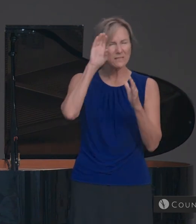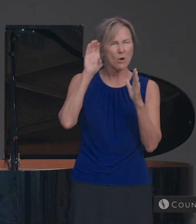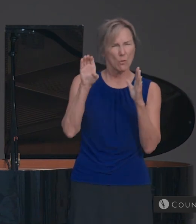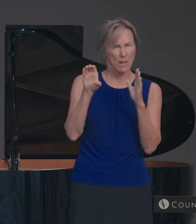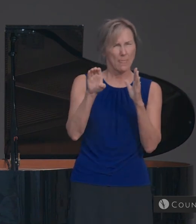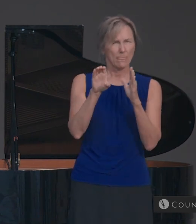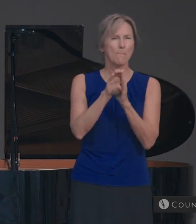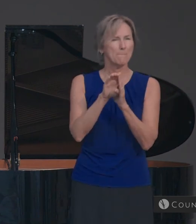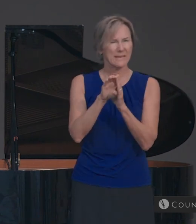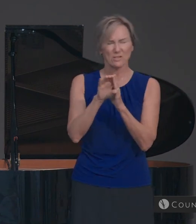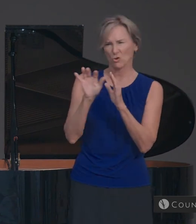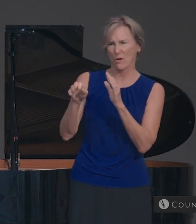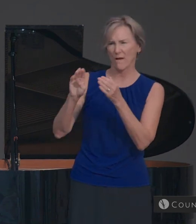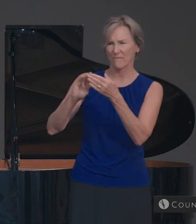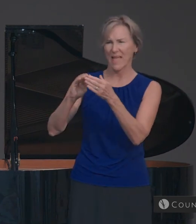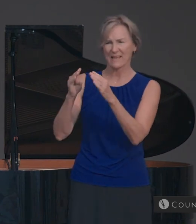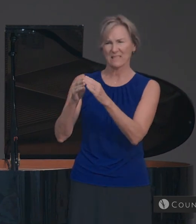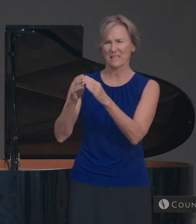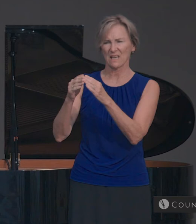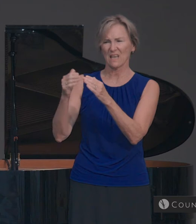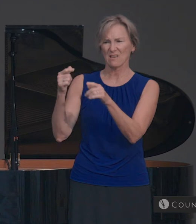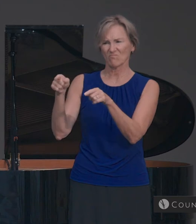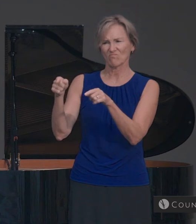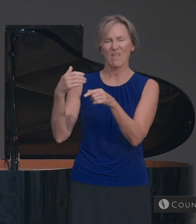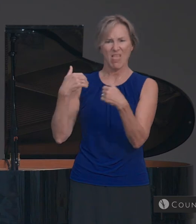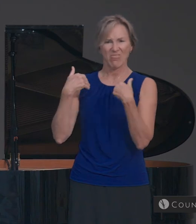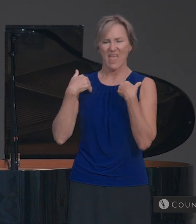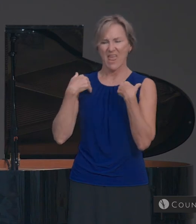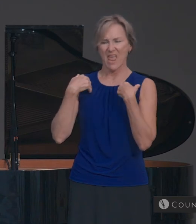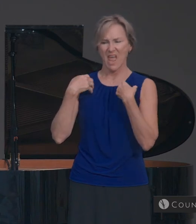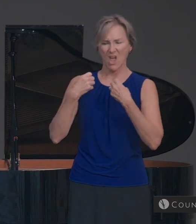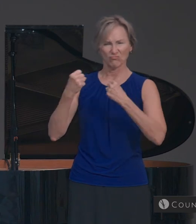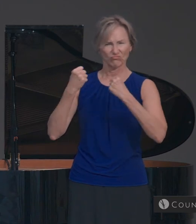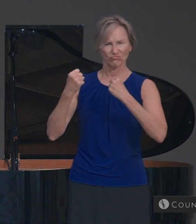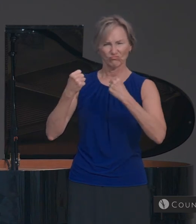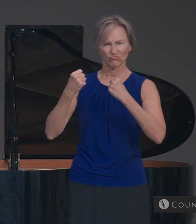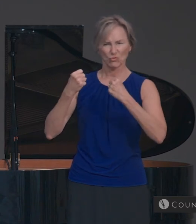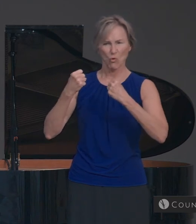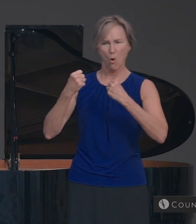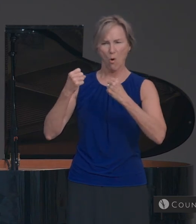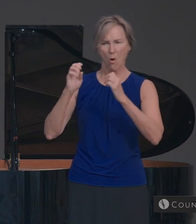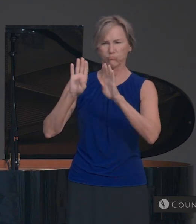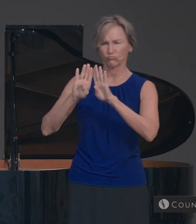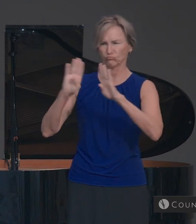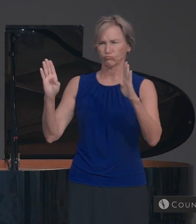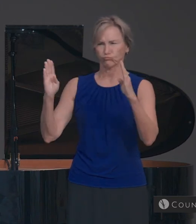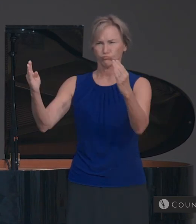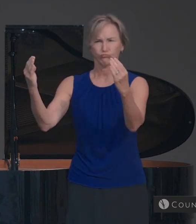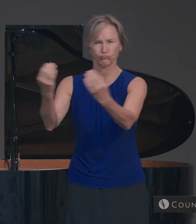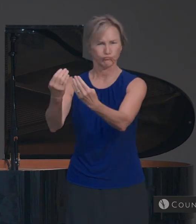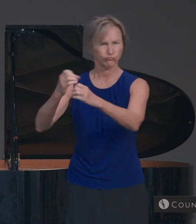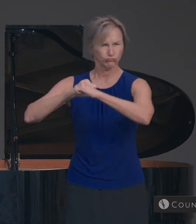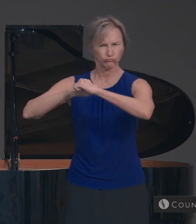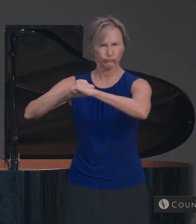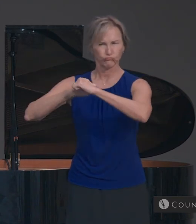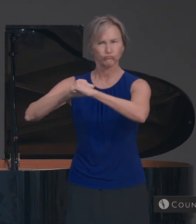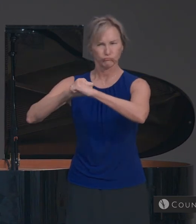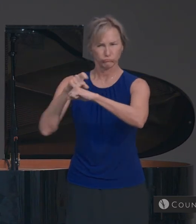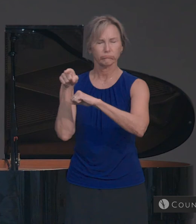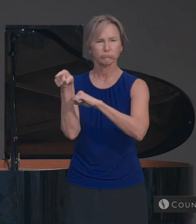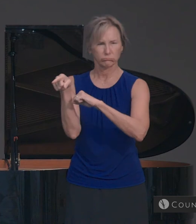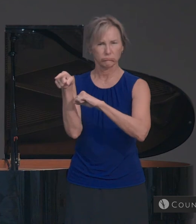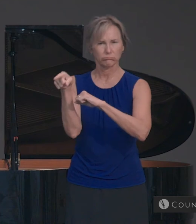28, 52 to 57, there's a very direct reference to what God said he would do to the people if they failed to do what he